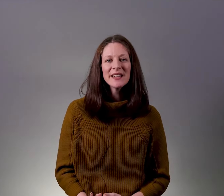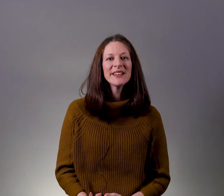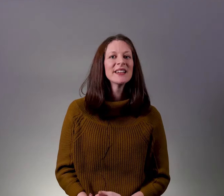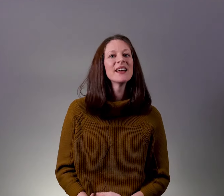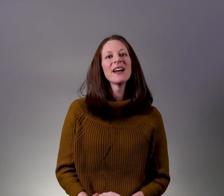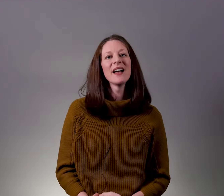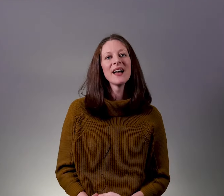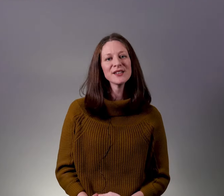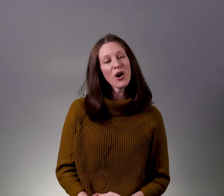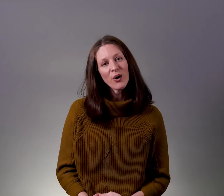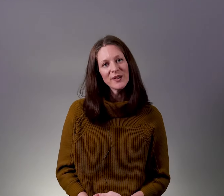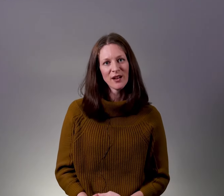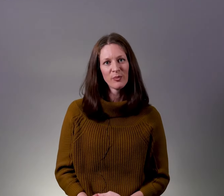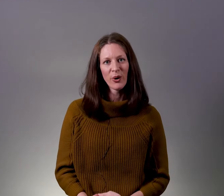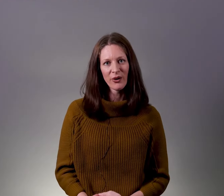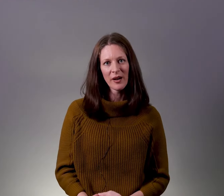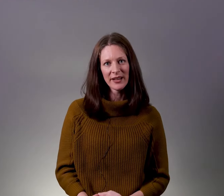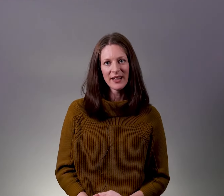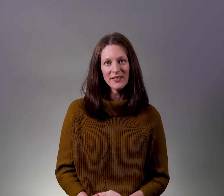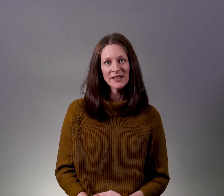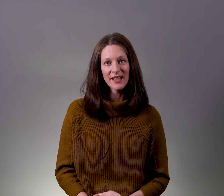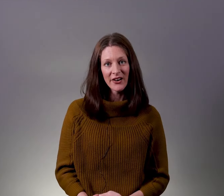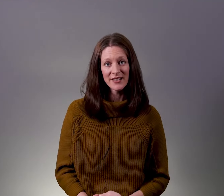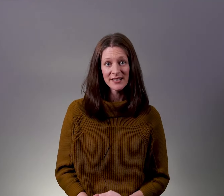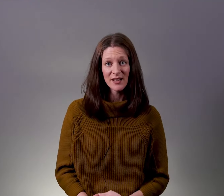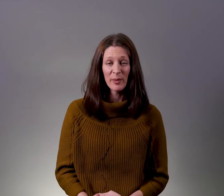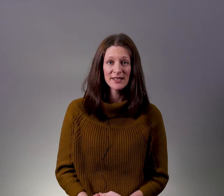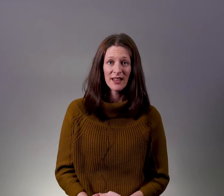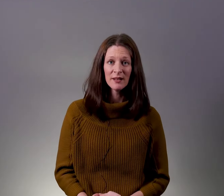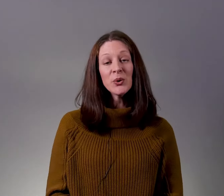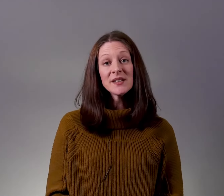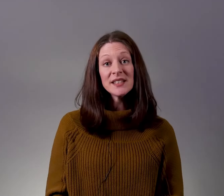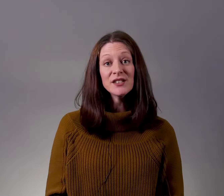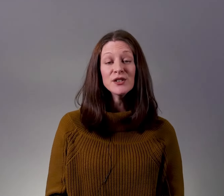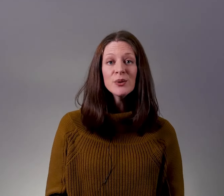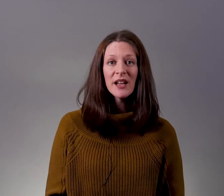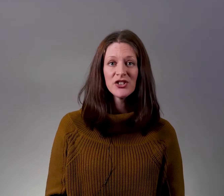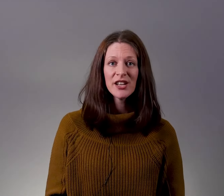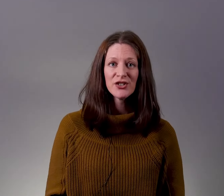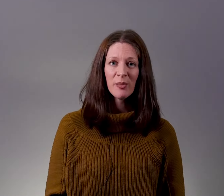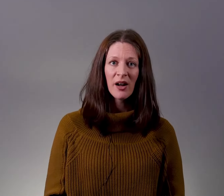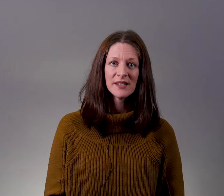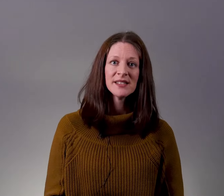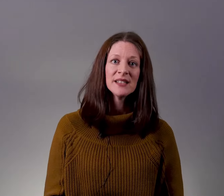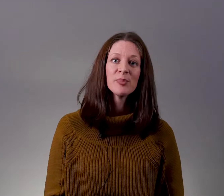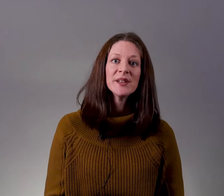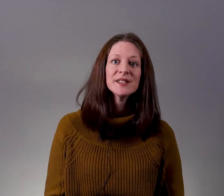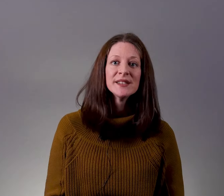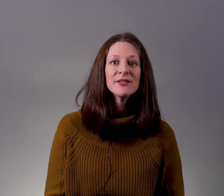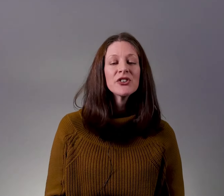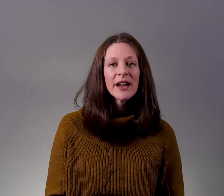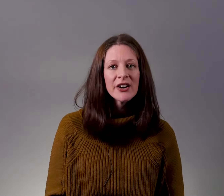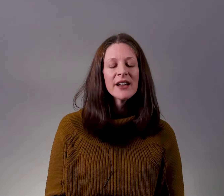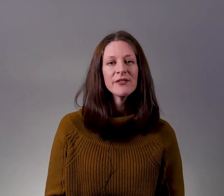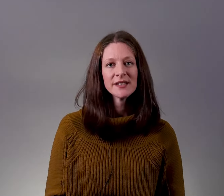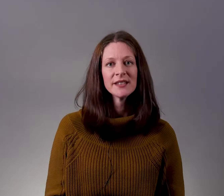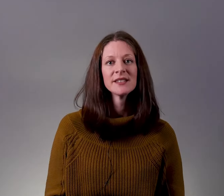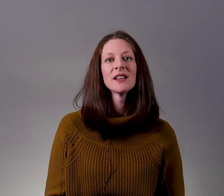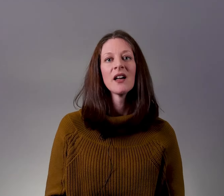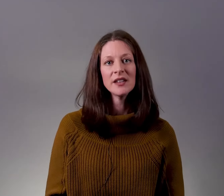USAID has always done programming in this area to some extent. USAID's new education policy places even greater emphasis on the